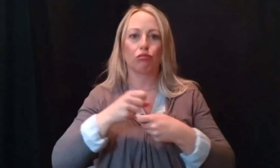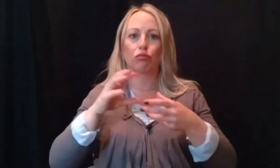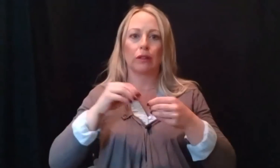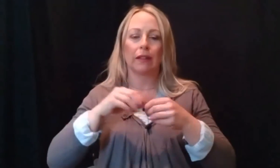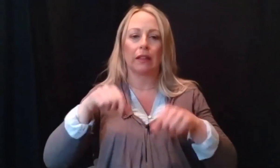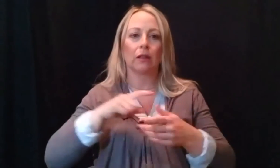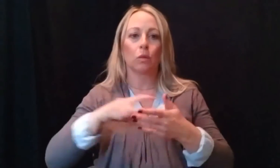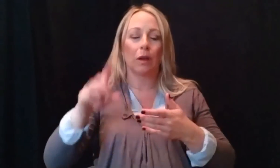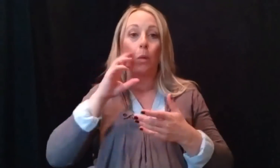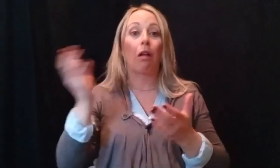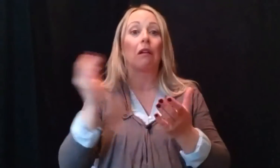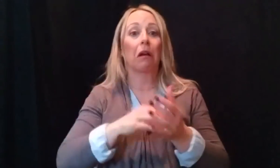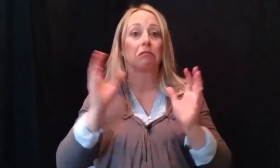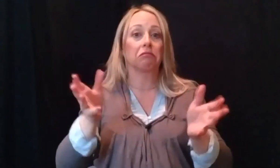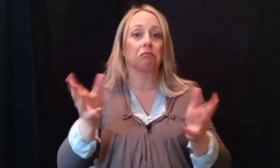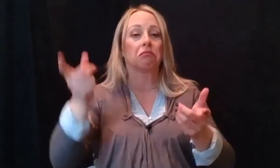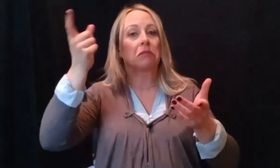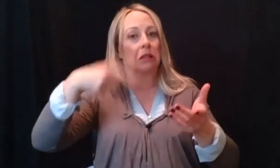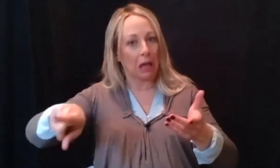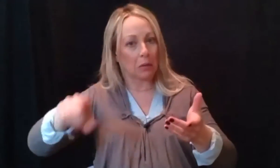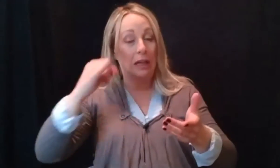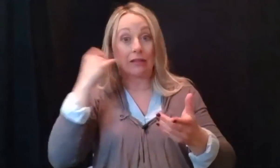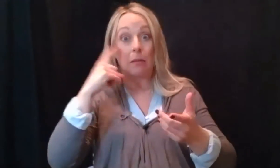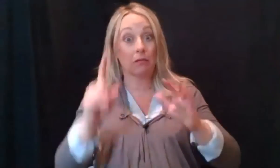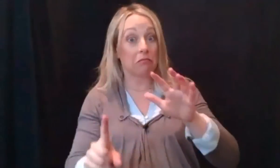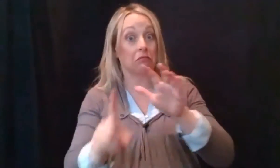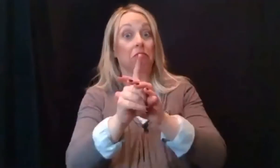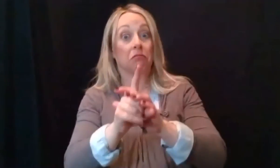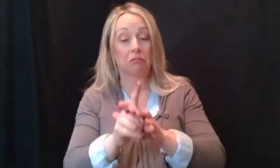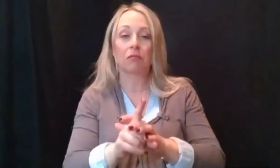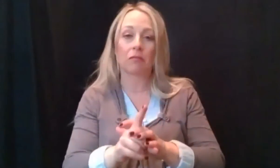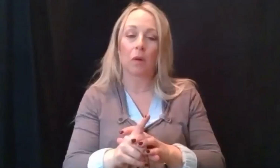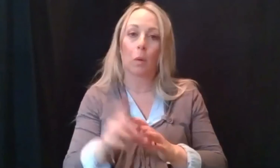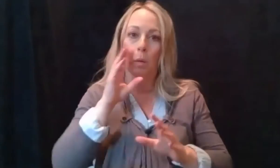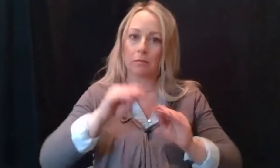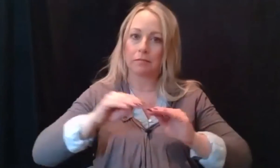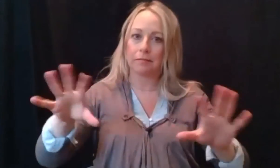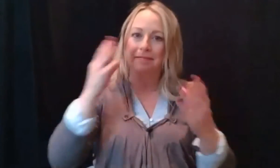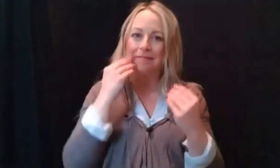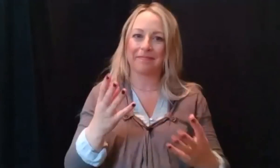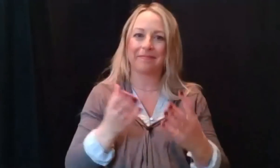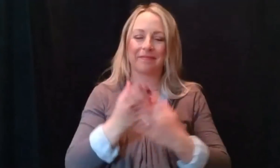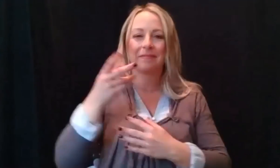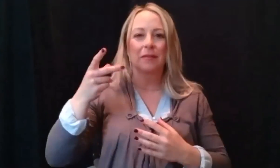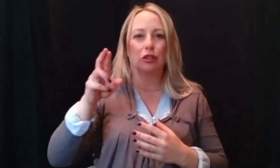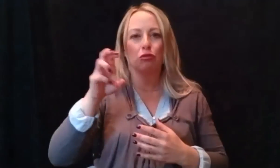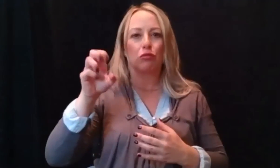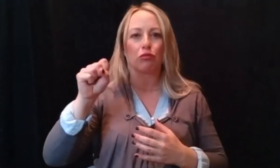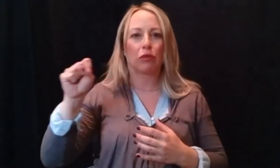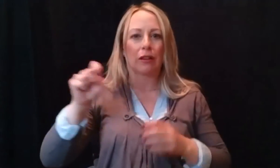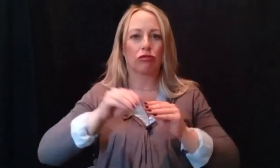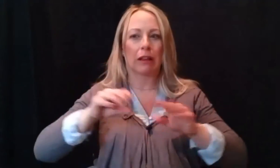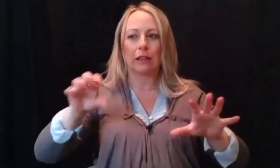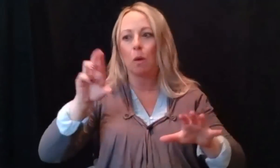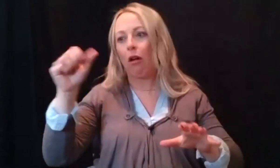talk with you all again next week. If anything comes up in the meantime, we know we will be sending you information through a press release or through other